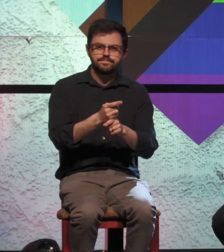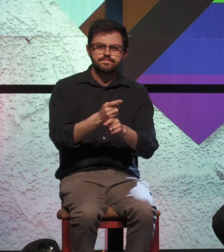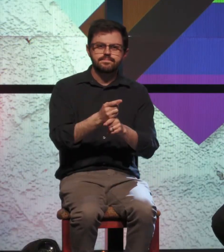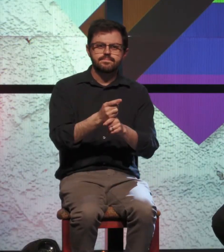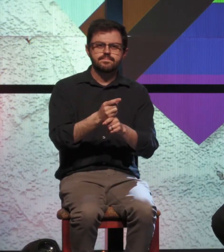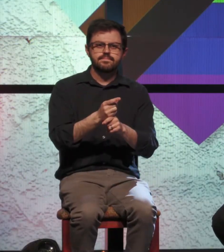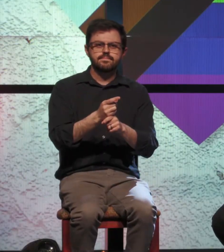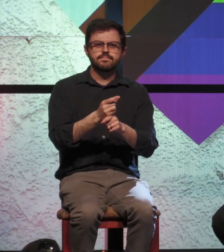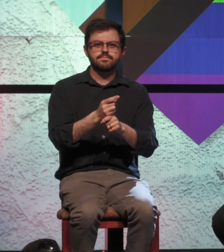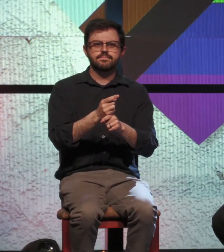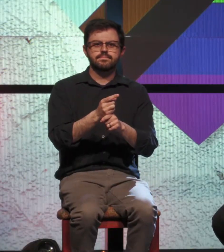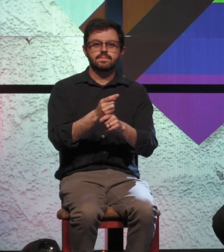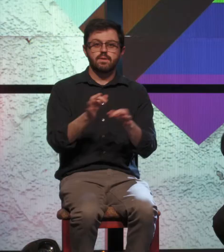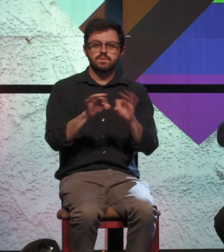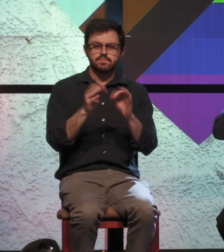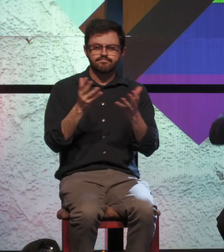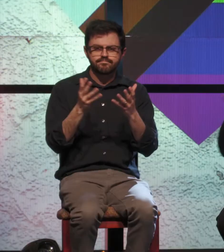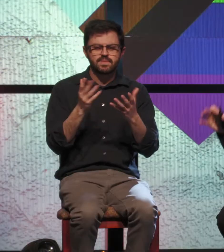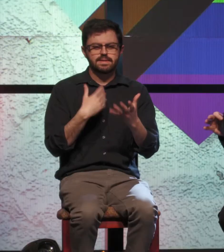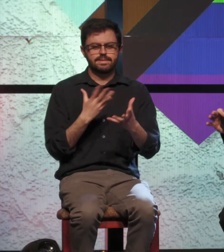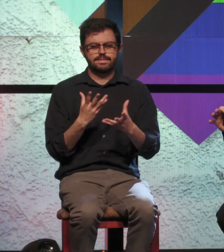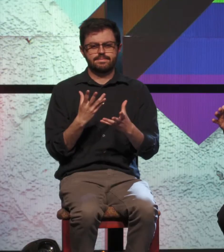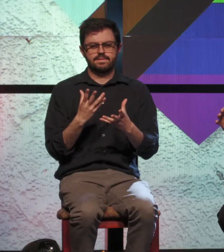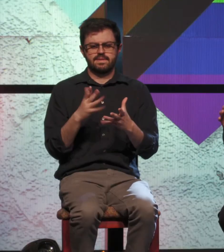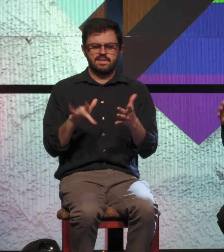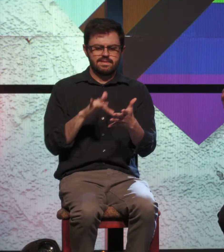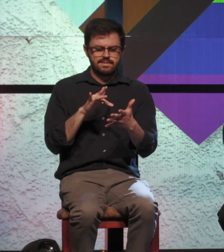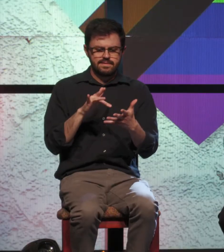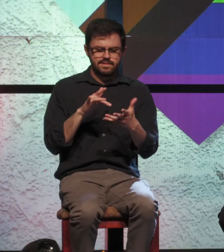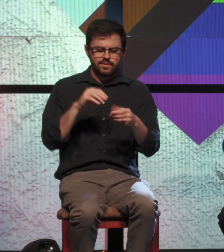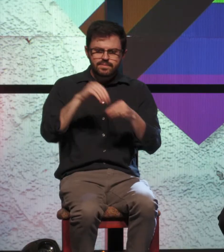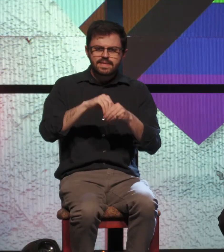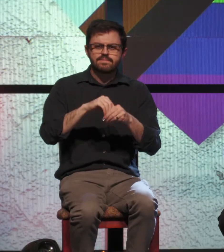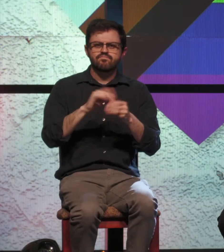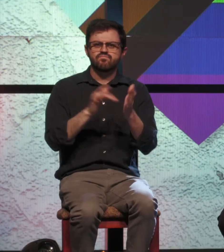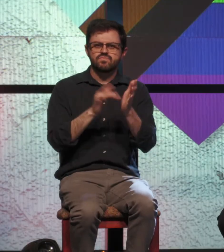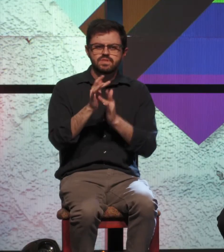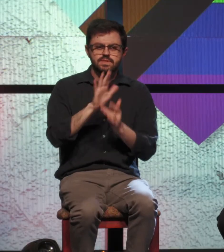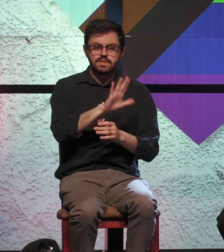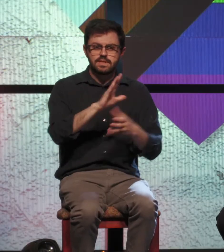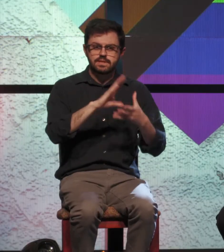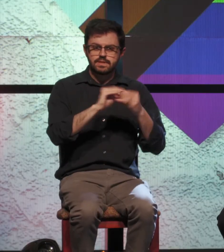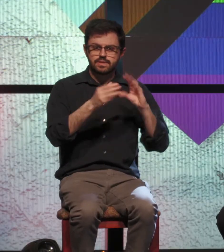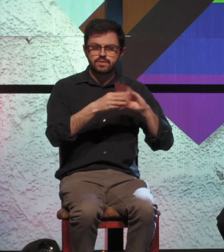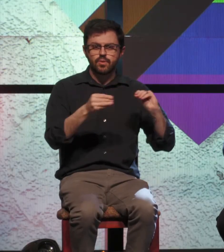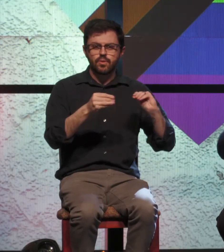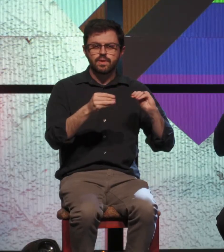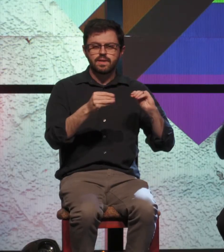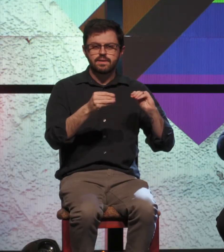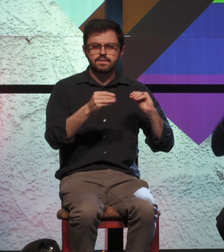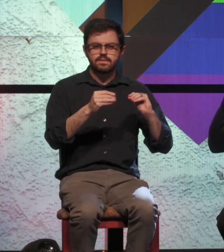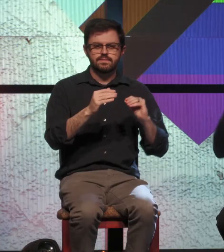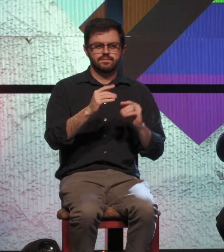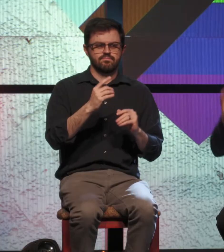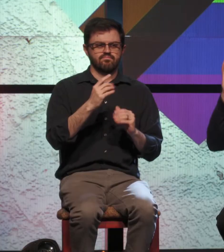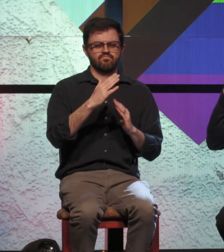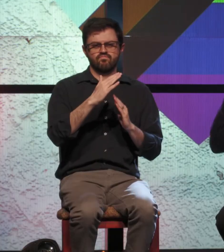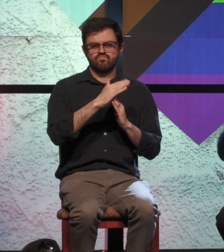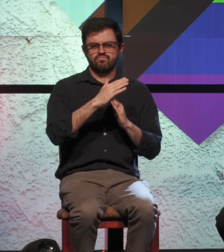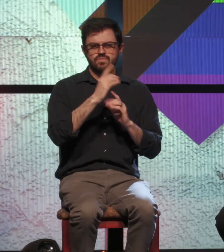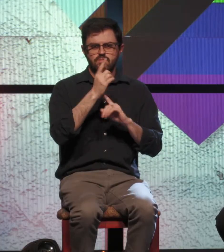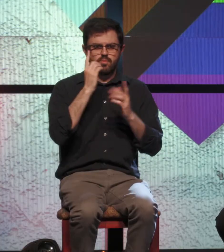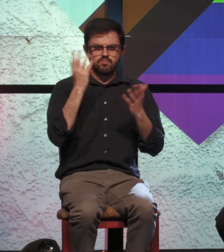Jesus story, right? The very heart of it all is this claim that Jesus made that loving God was the